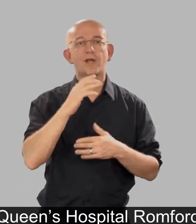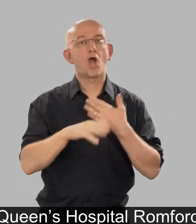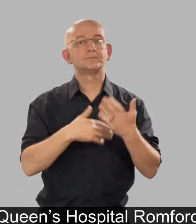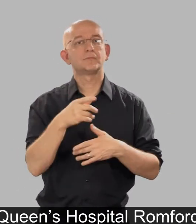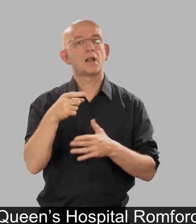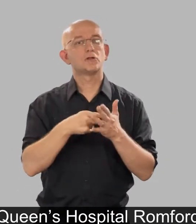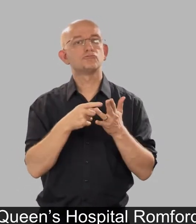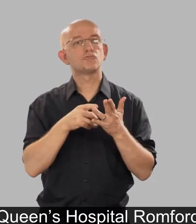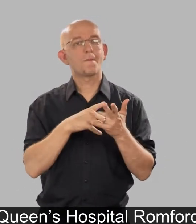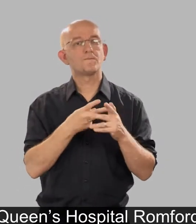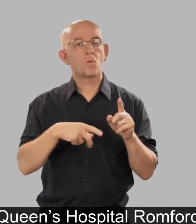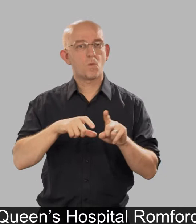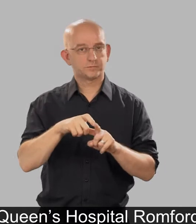Queen's Hospital, Romford,